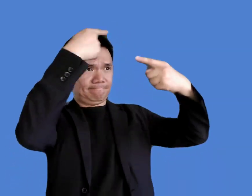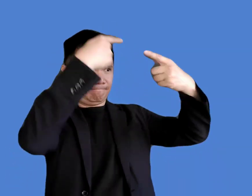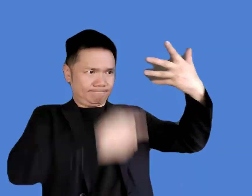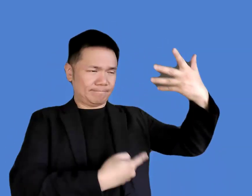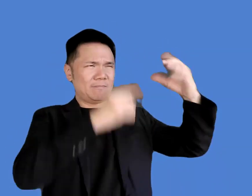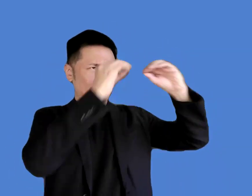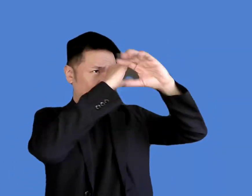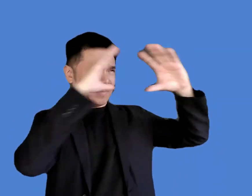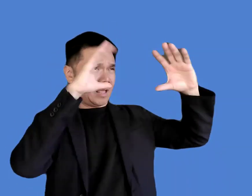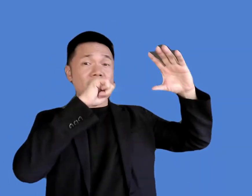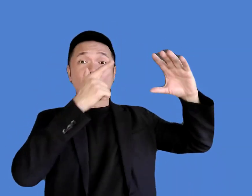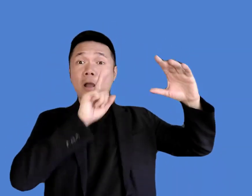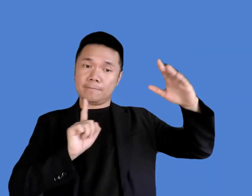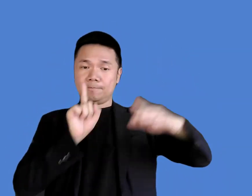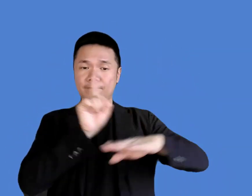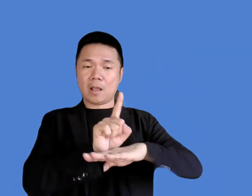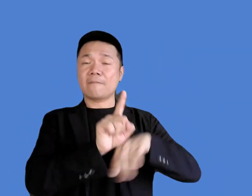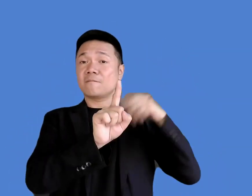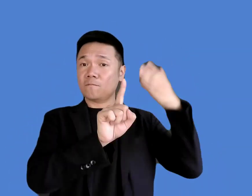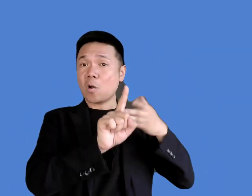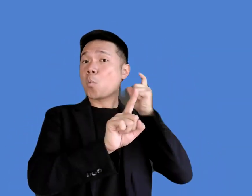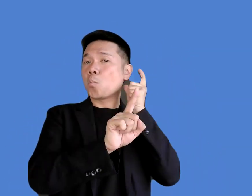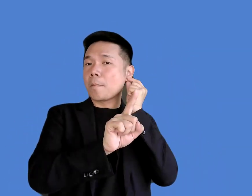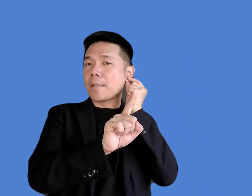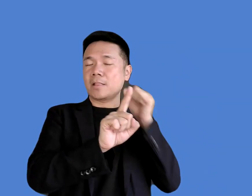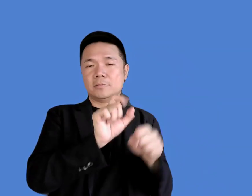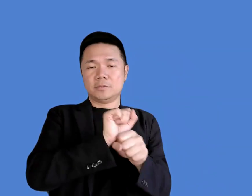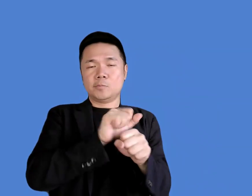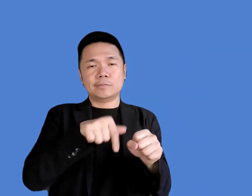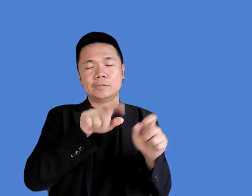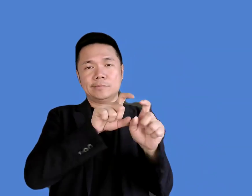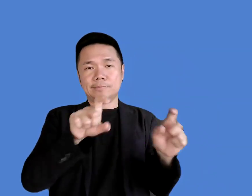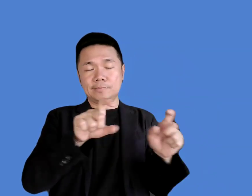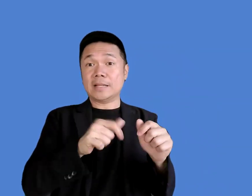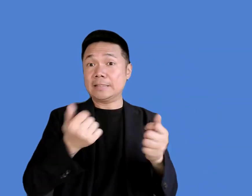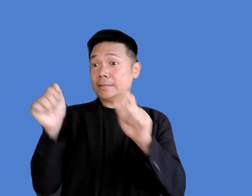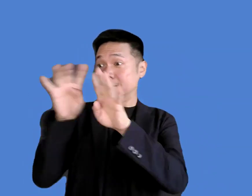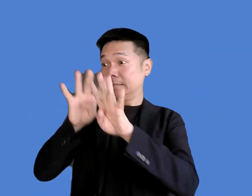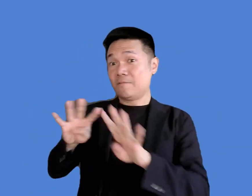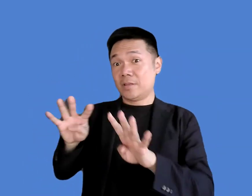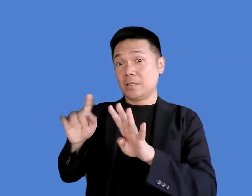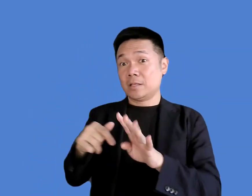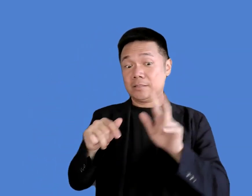around female representation in our firm. So in Southeast Asia, the goal is to have